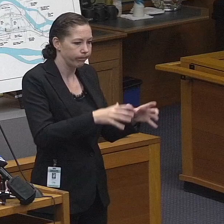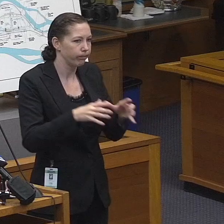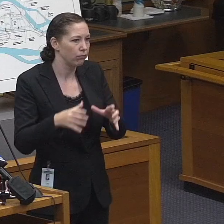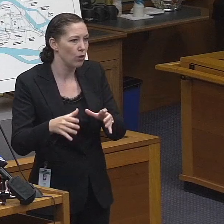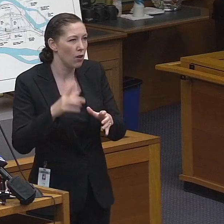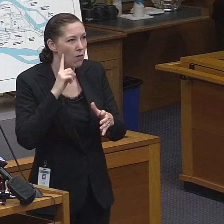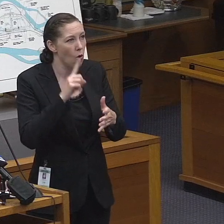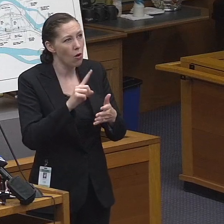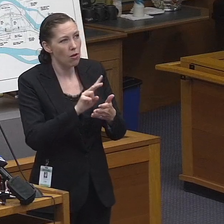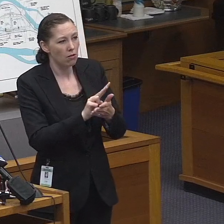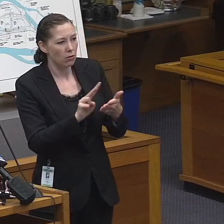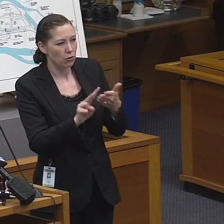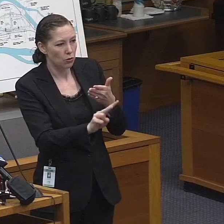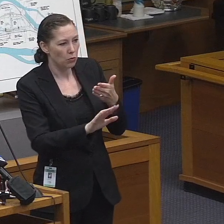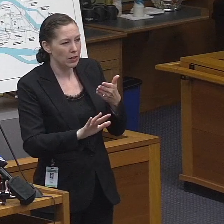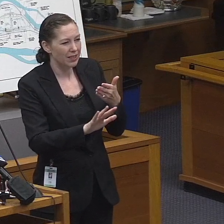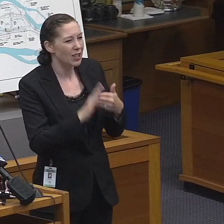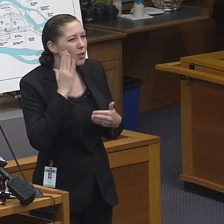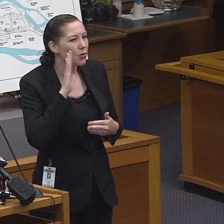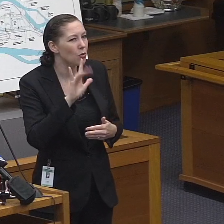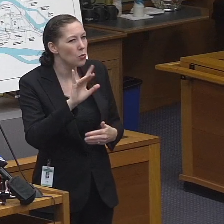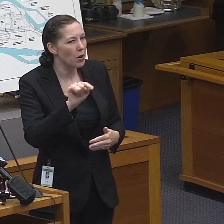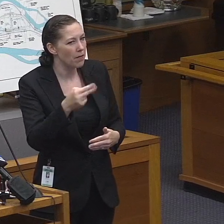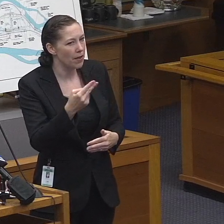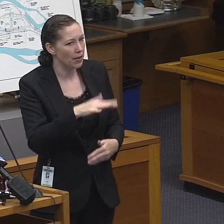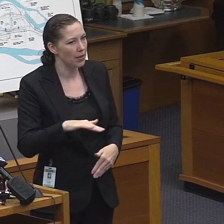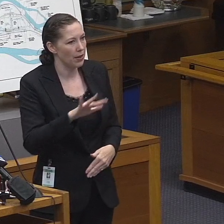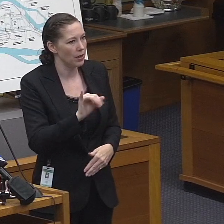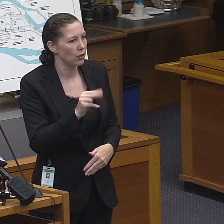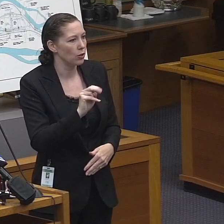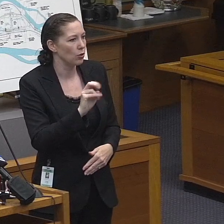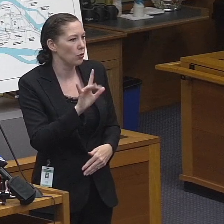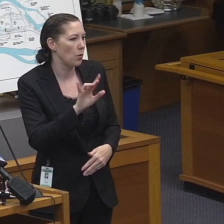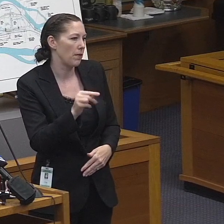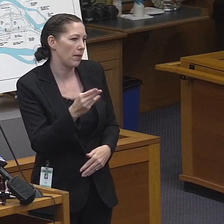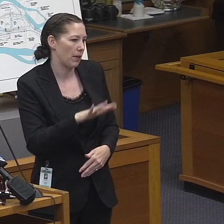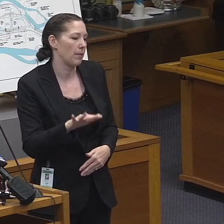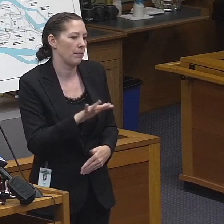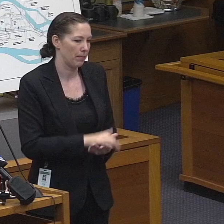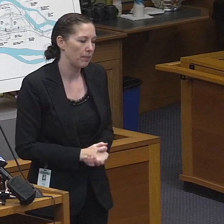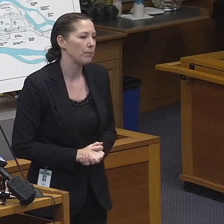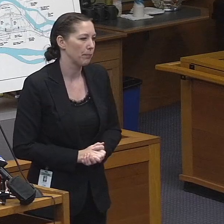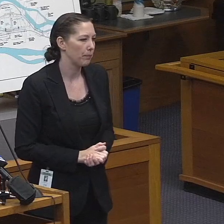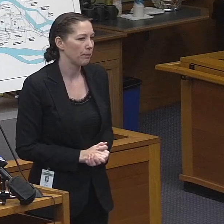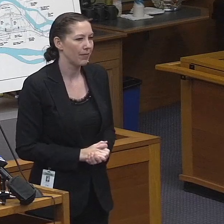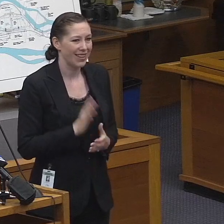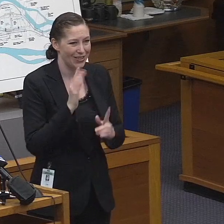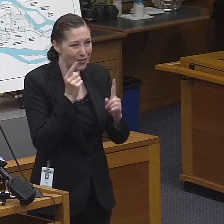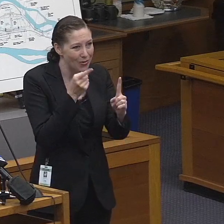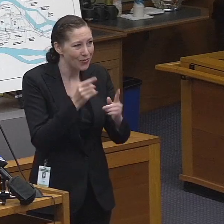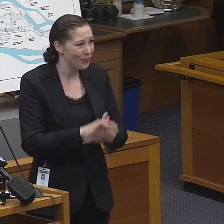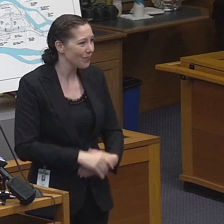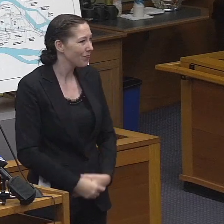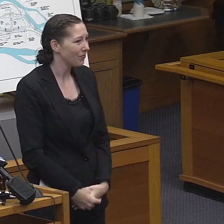So towards the end of the week of the 25th of June is what our goal is. Thank you.